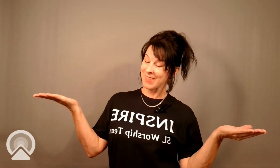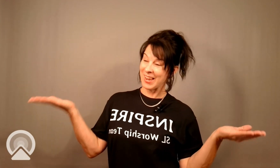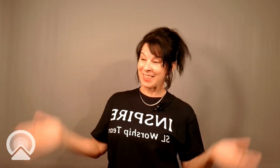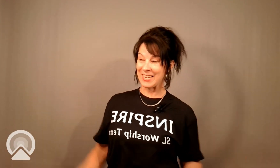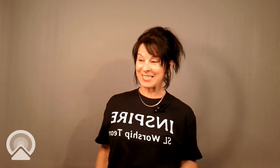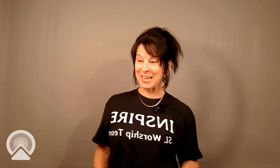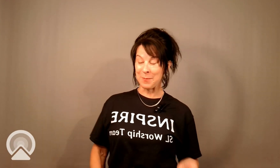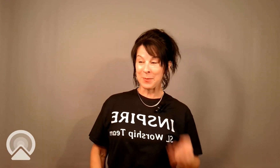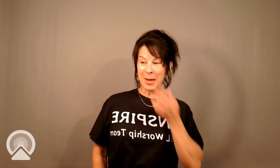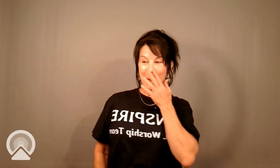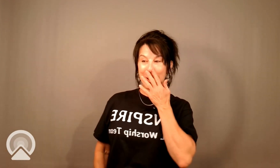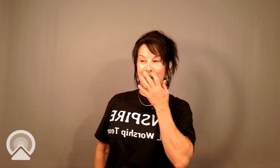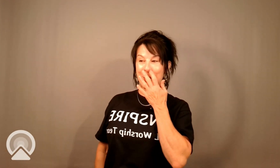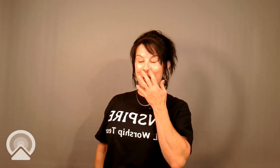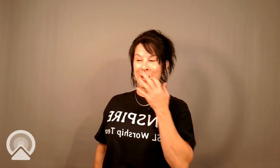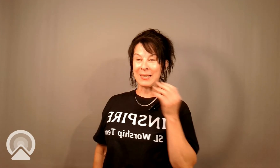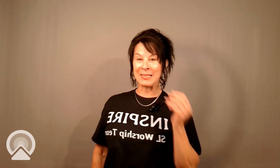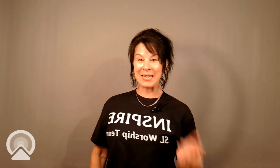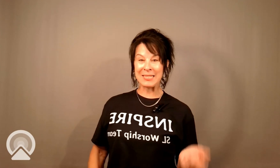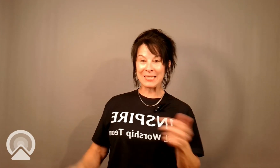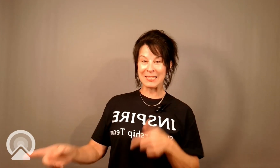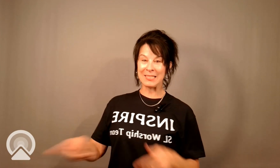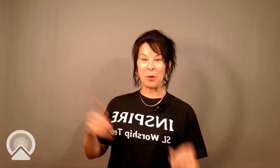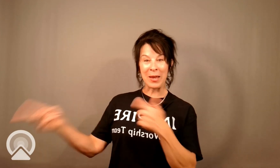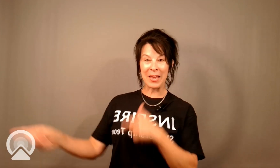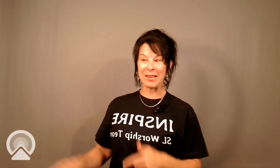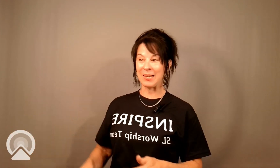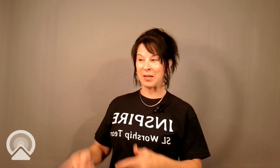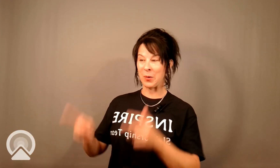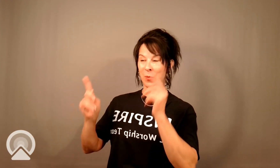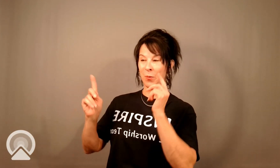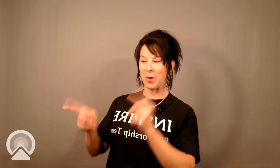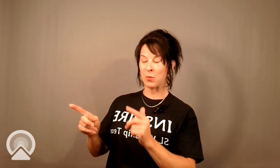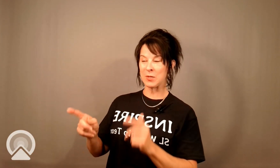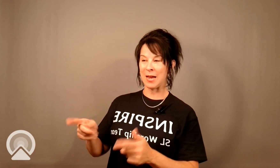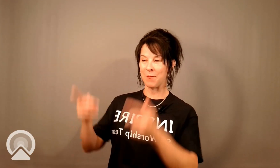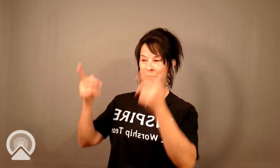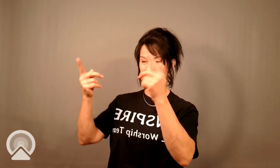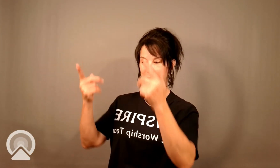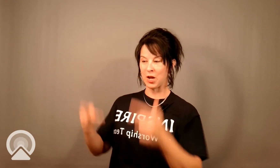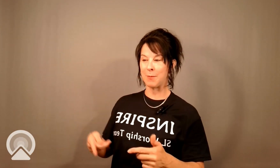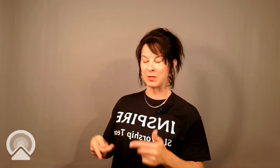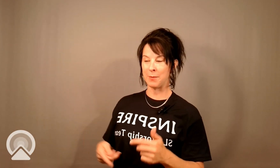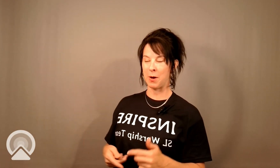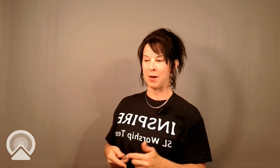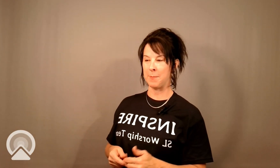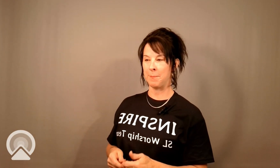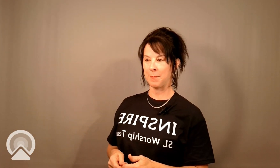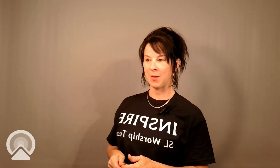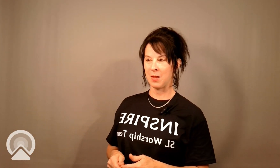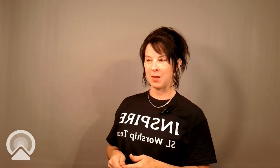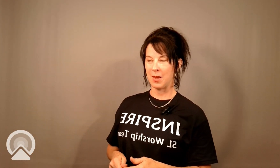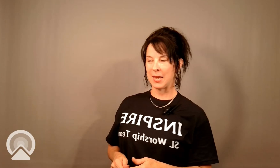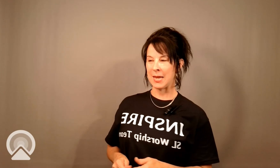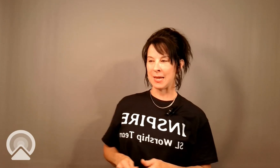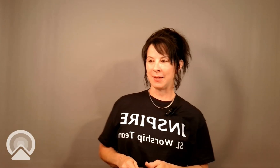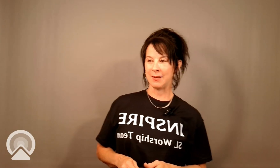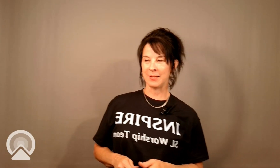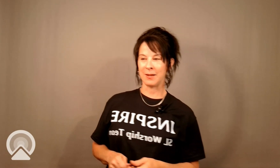And that's it. Let's go ahead and go one more time from the top to the bottom. and that